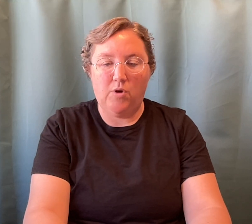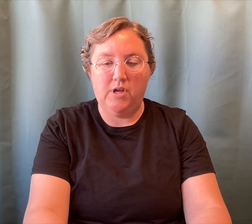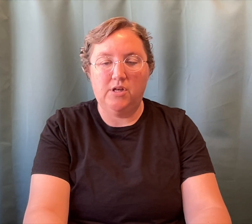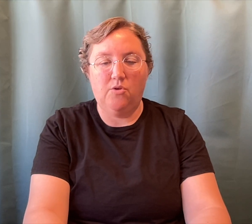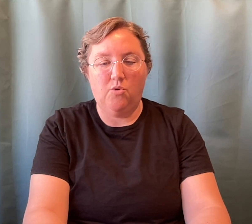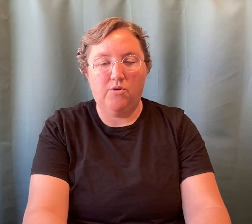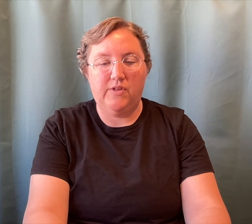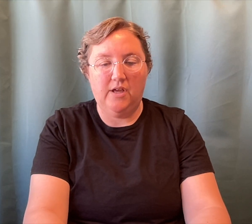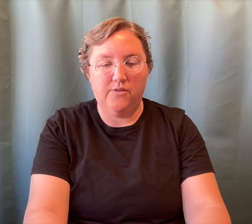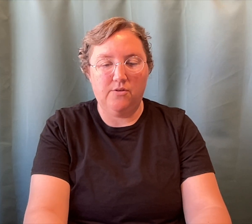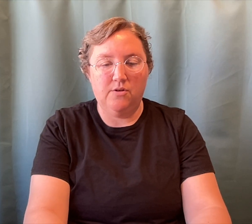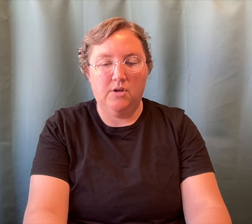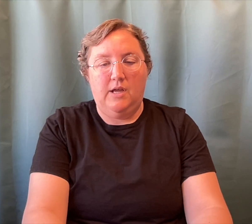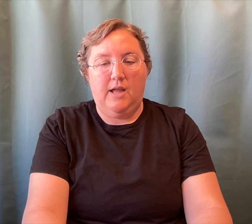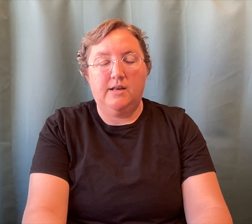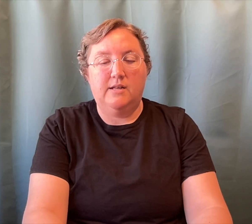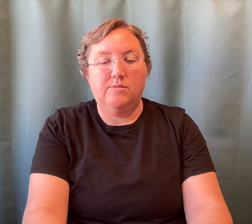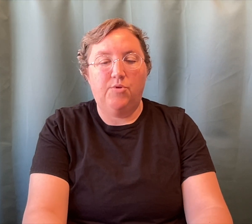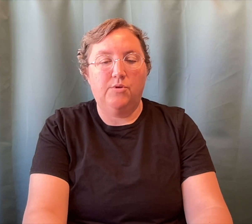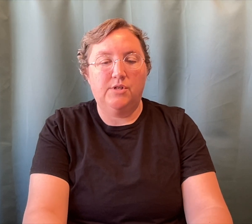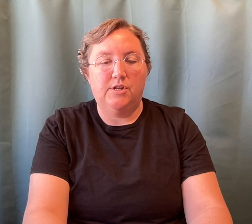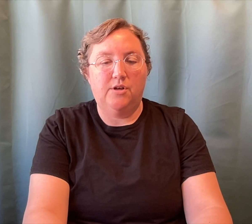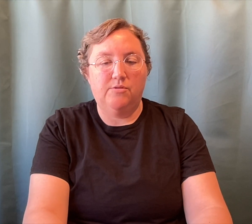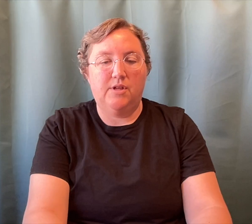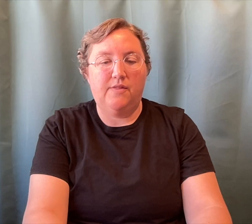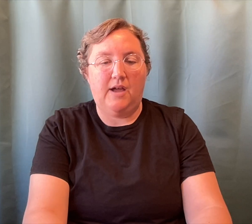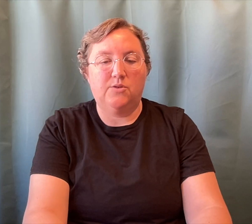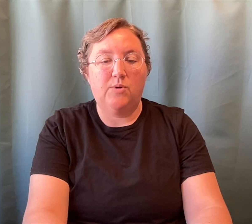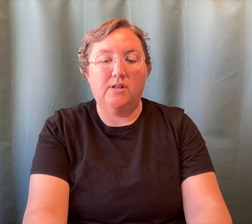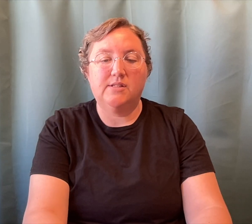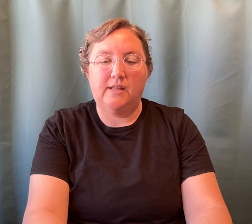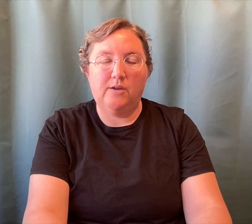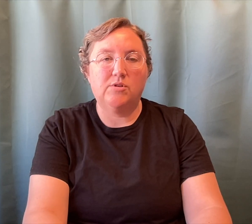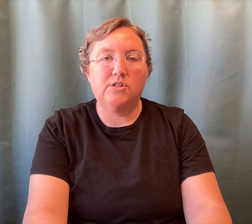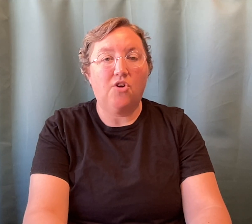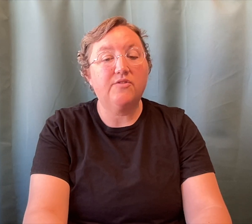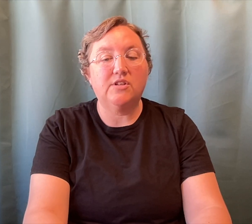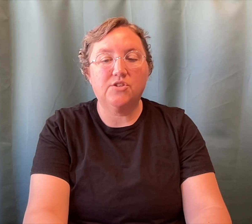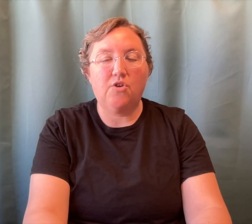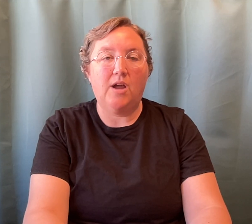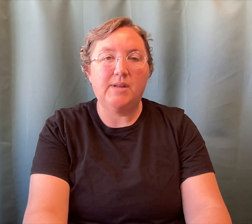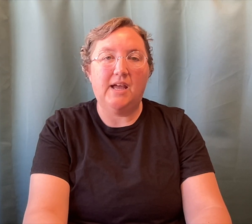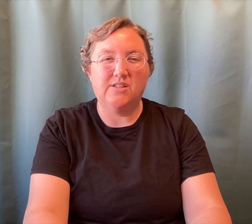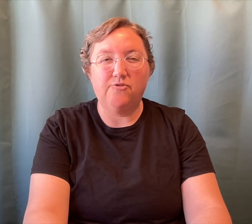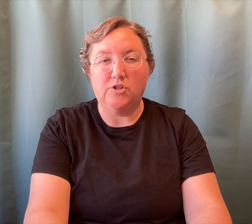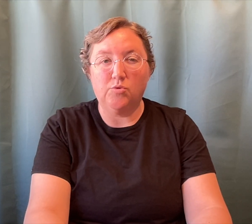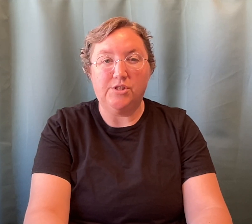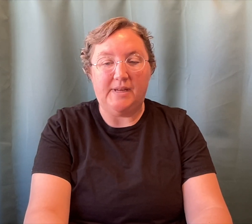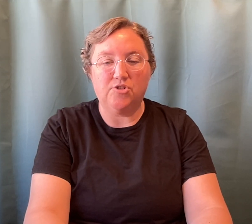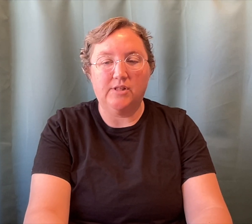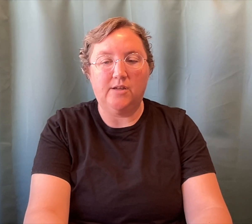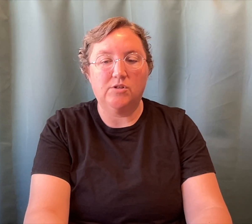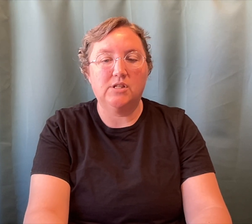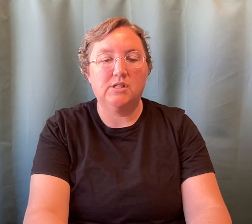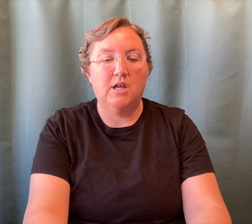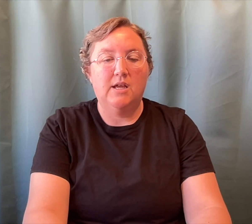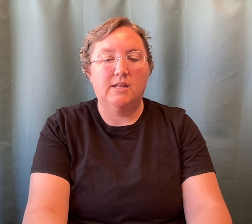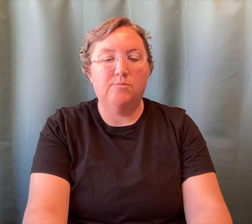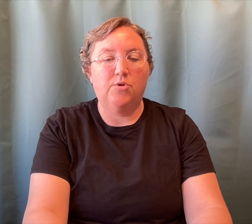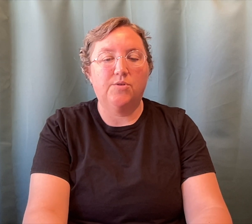one or the other. And it is important to note that while sign languages are often described as visual spatial languages, it is important to